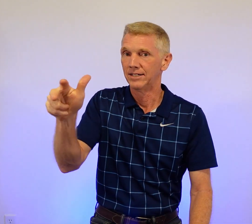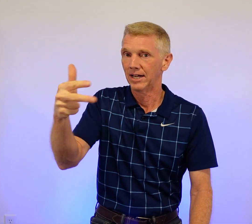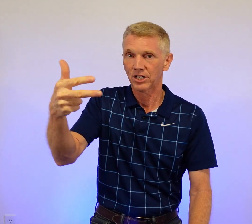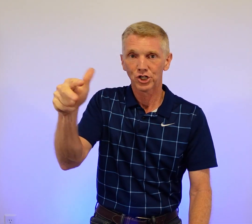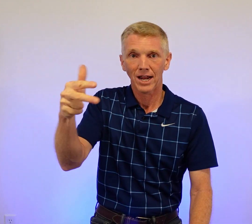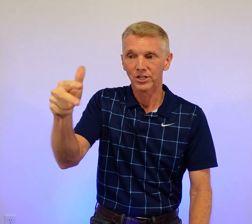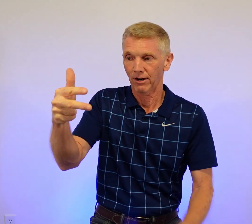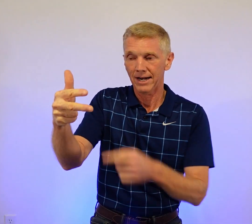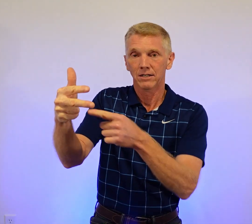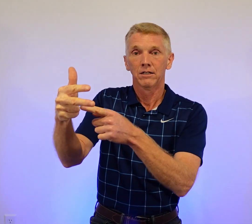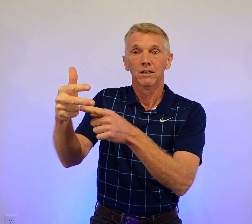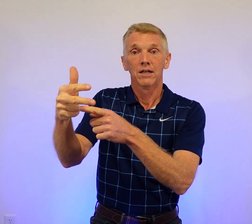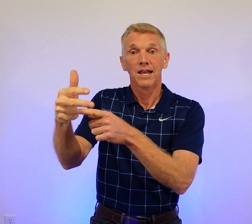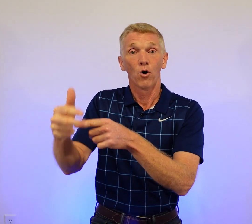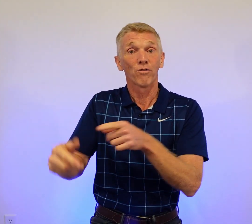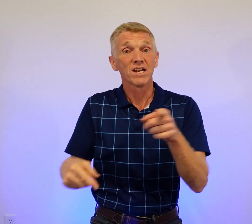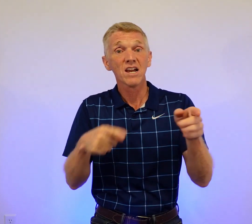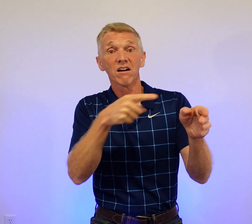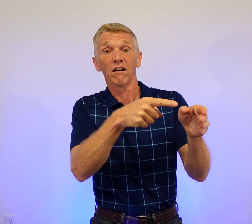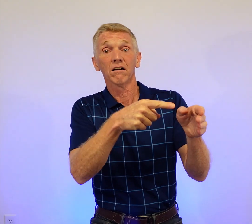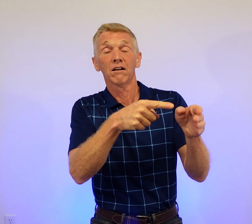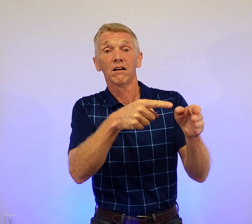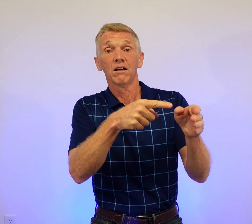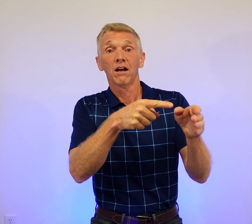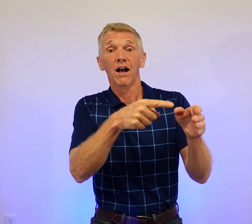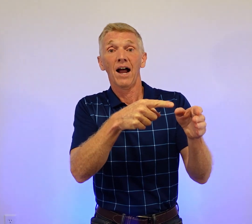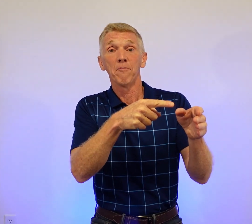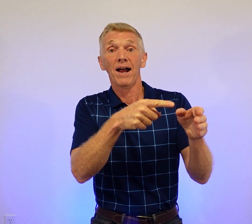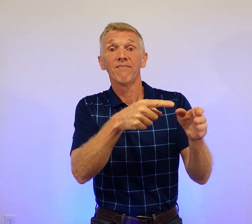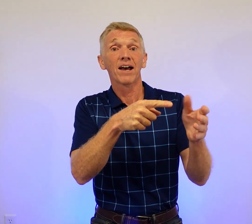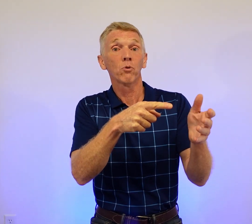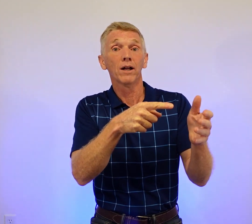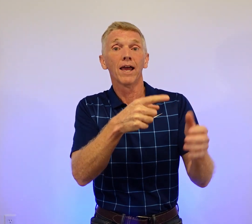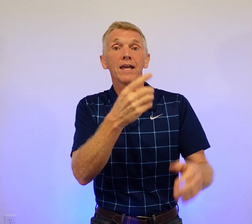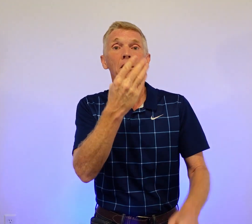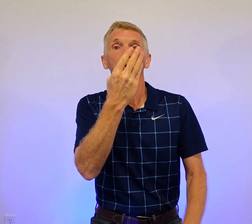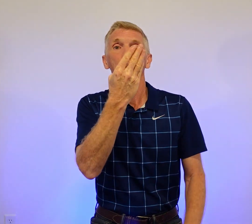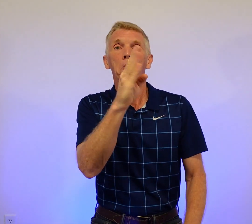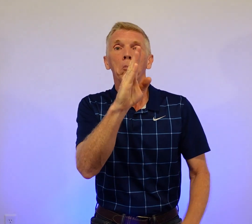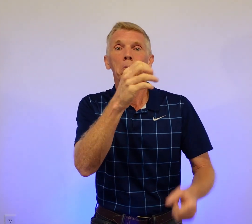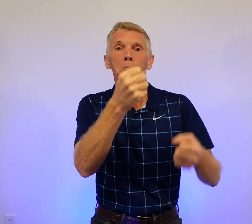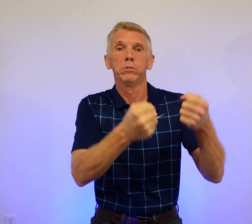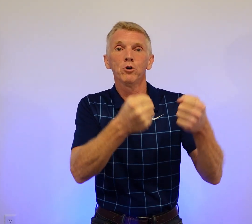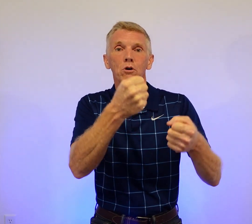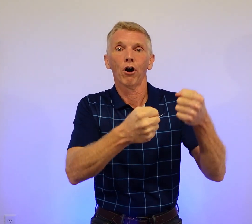doesn't change, right? And over here, I might have had what? A blue car.